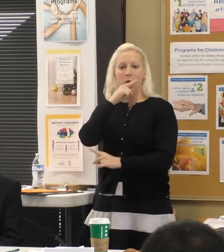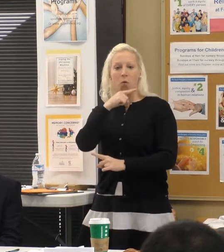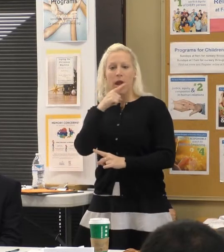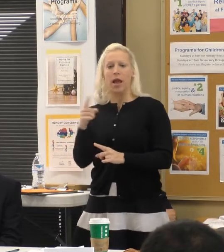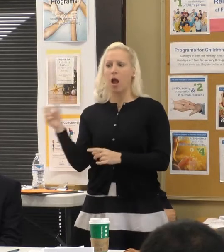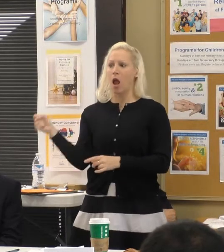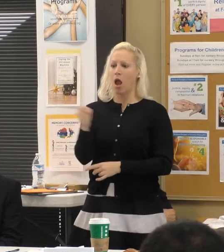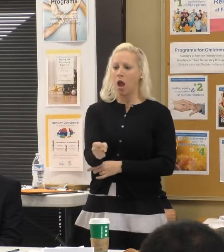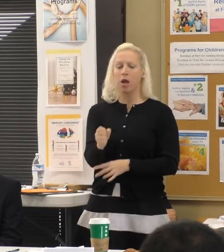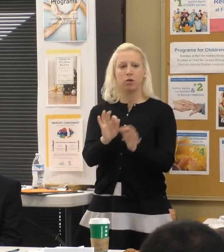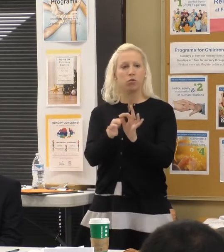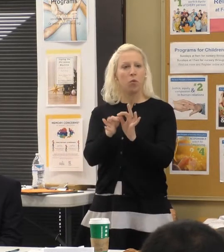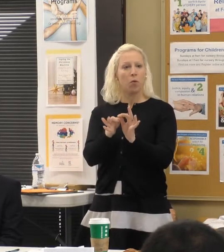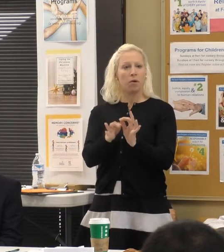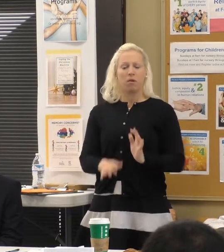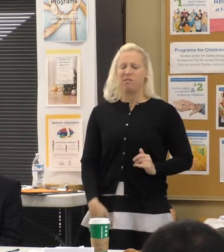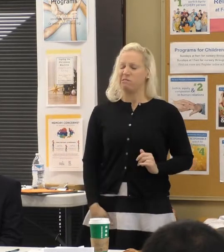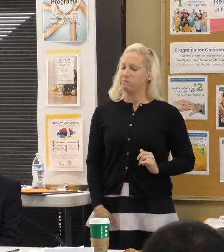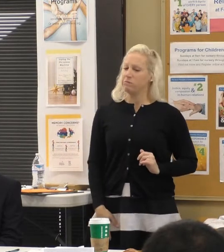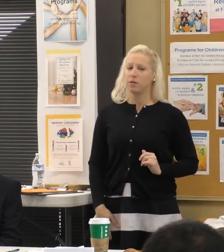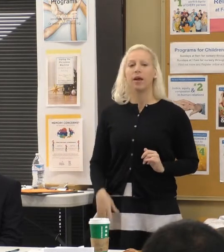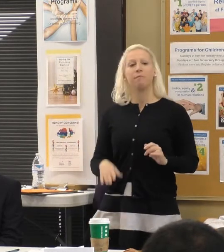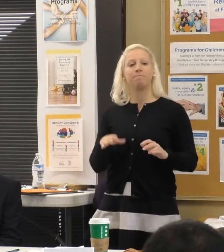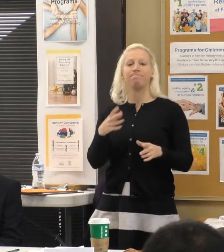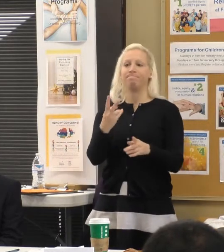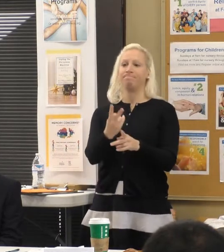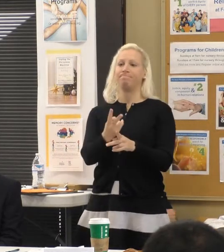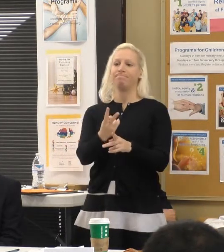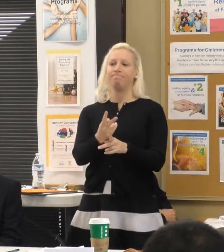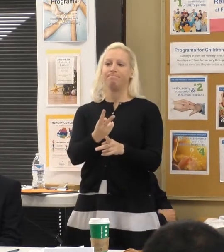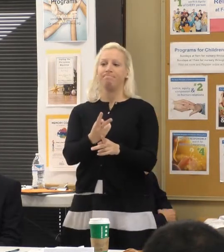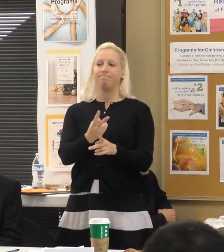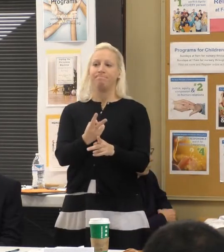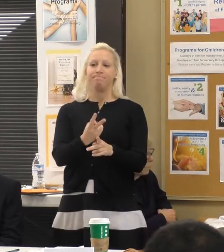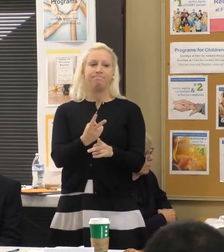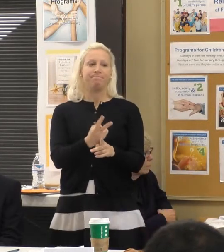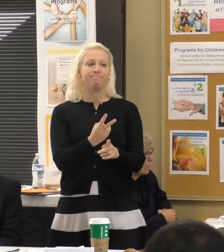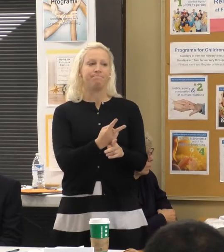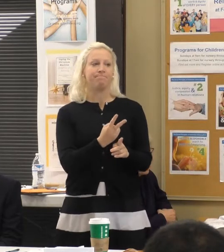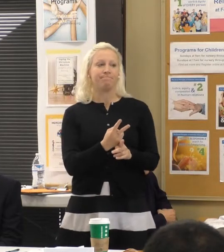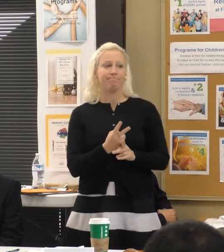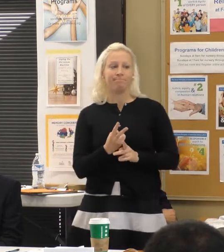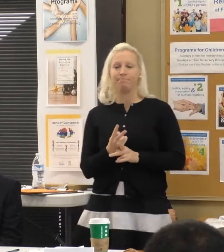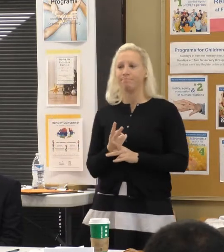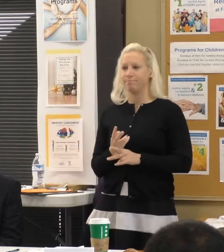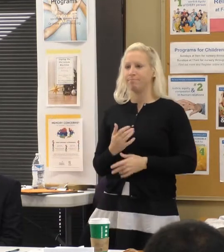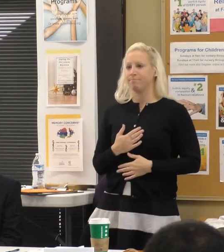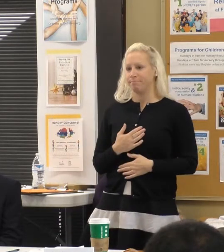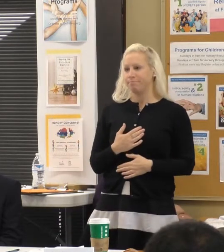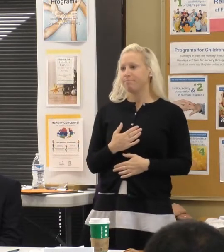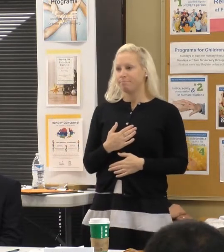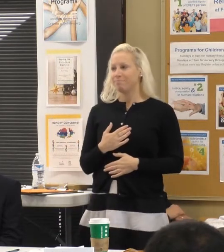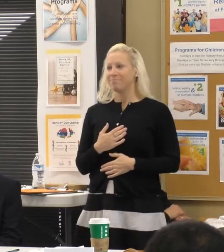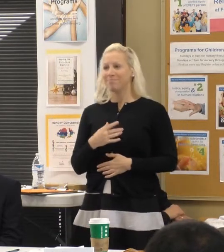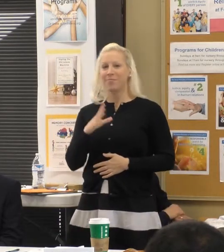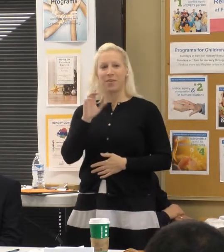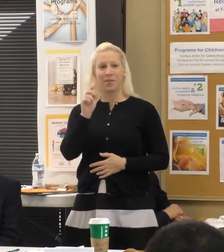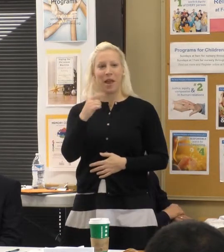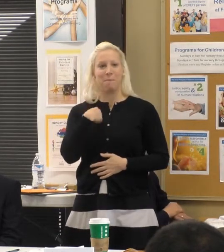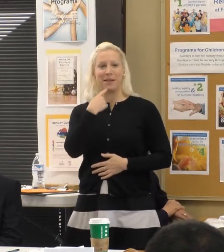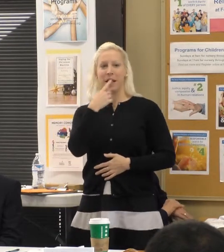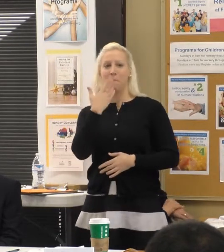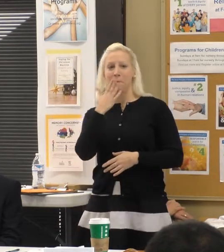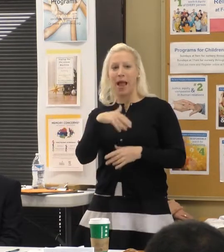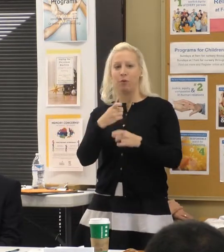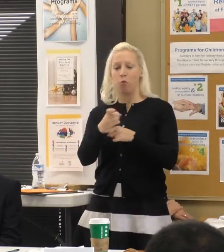or whatever, and you have a family member with you that comes to the appointment, but you have to really be cautious about using them as